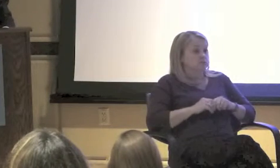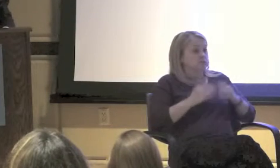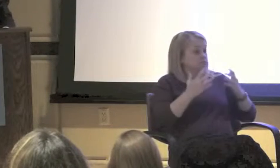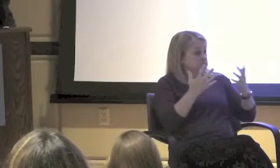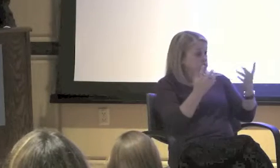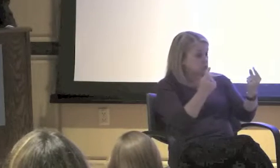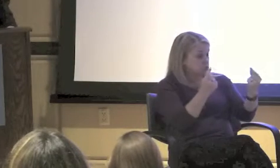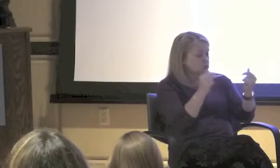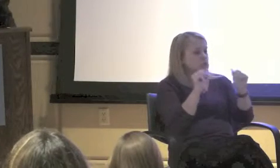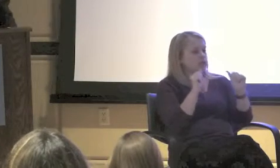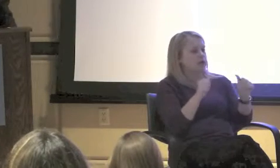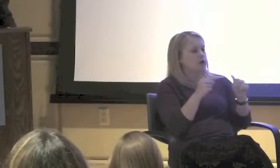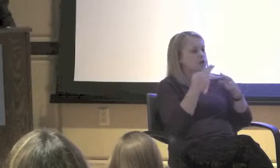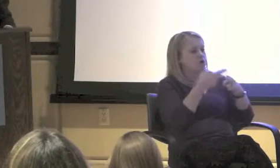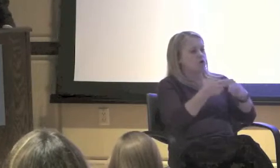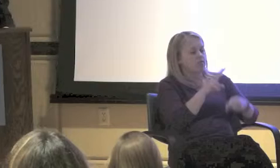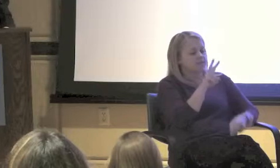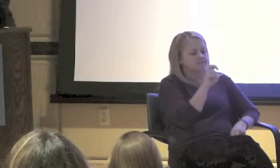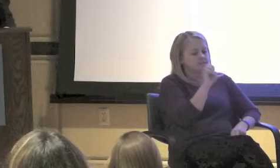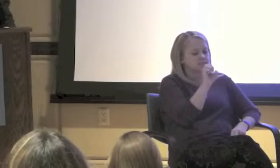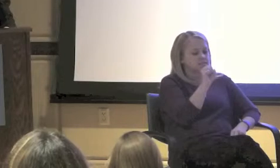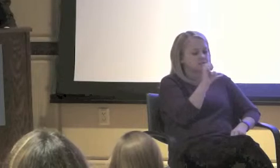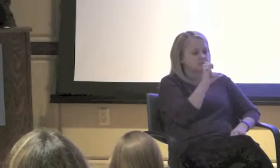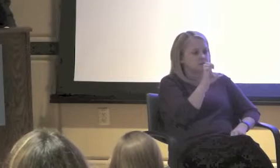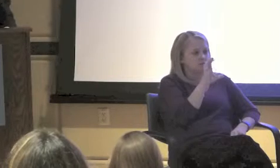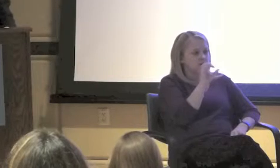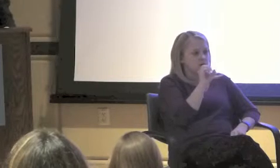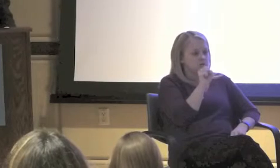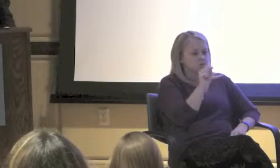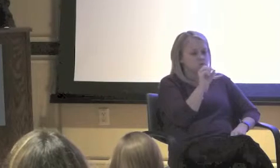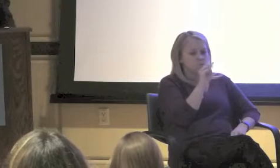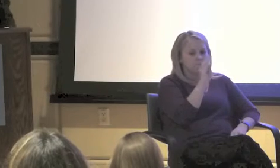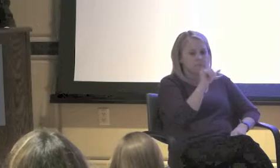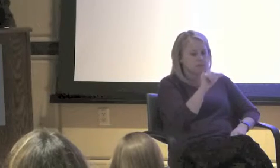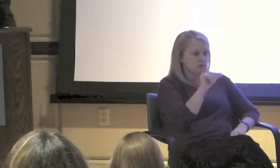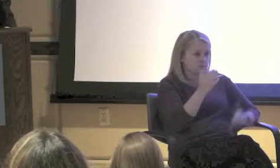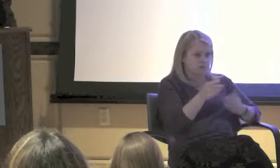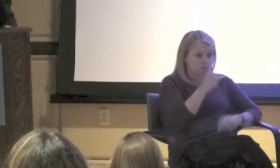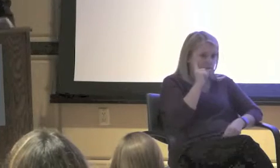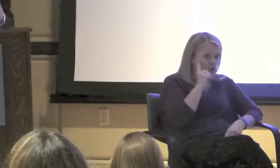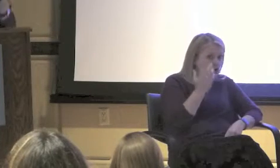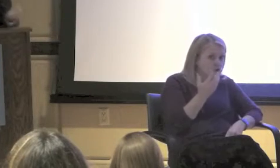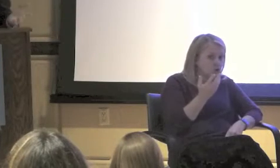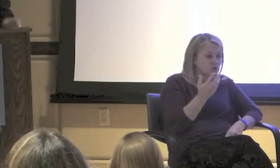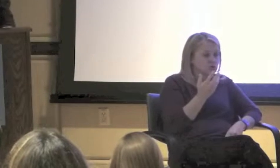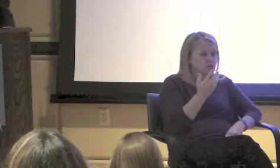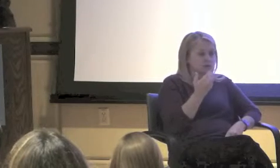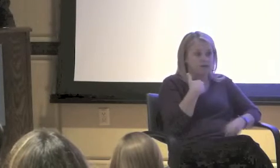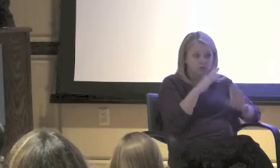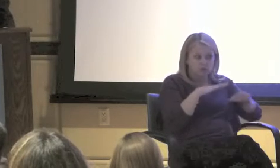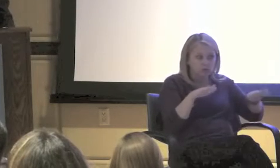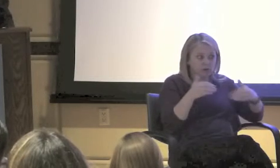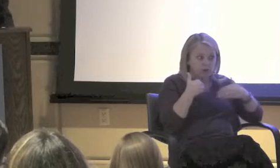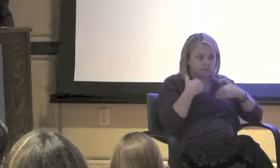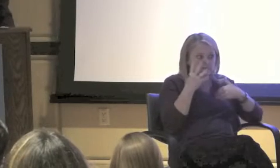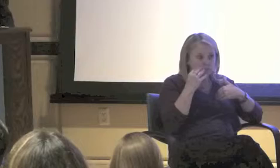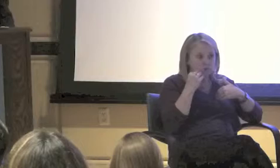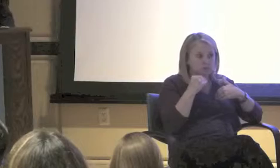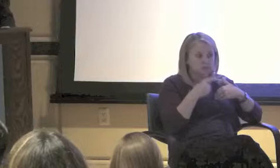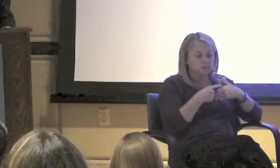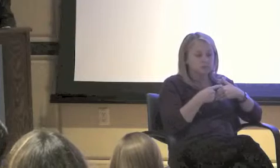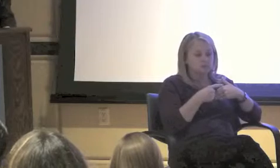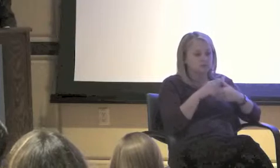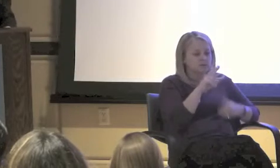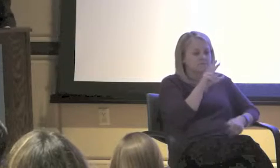then we can do a procedure that's called a Vesa Costuming, that some of you may have heard about, or had children who have had these.